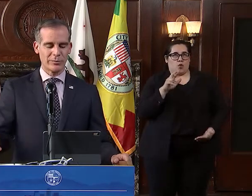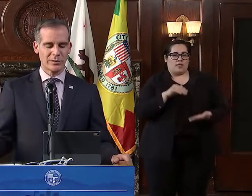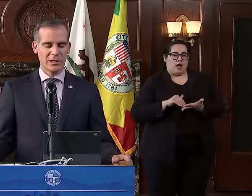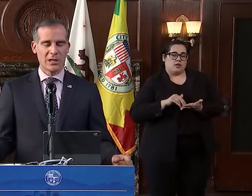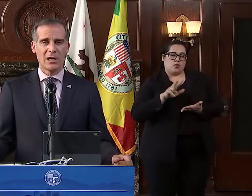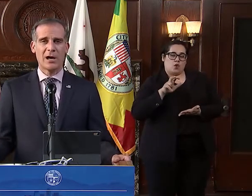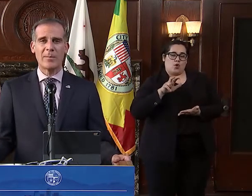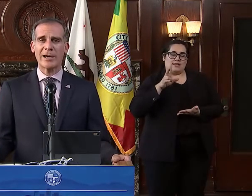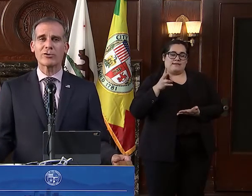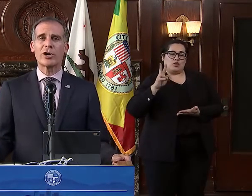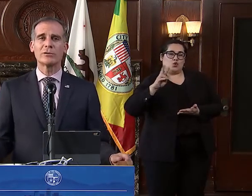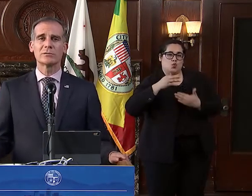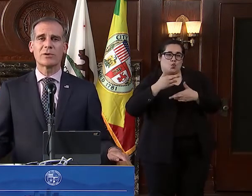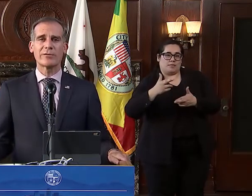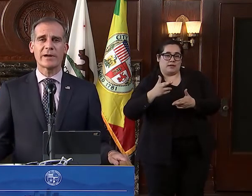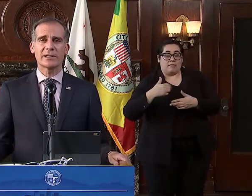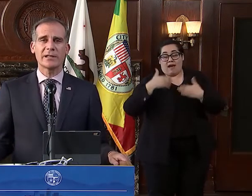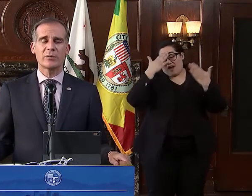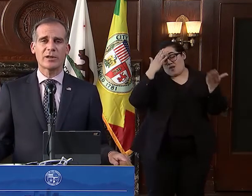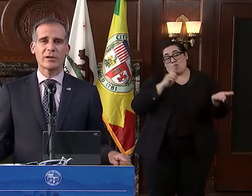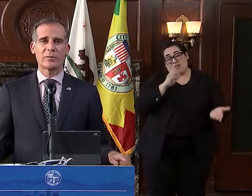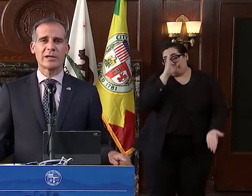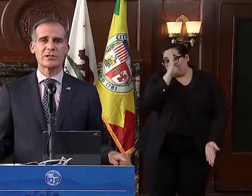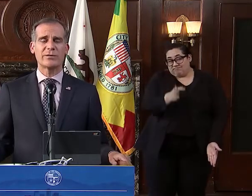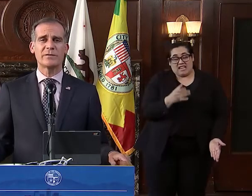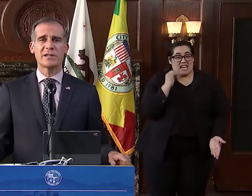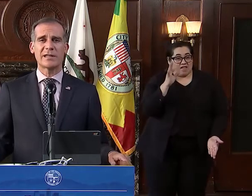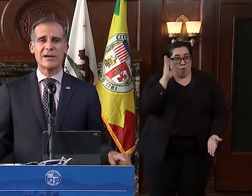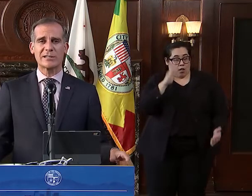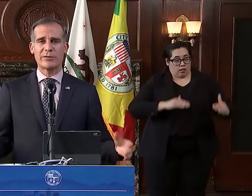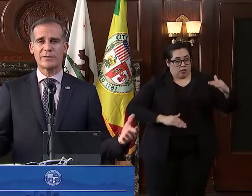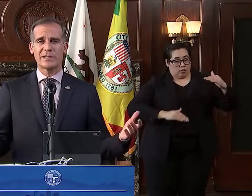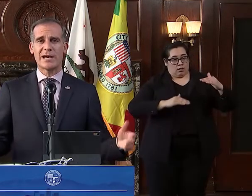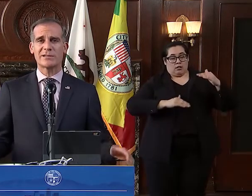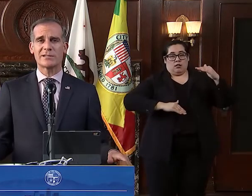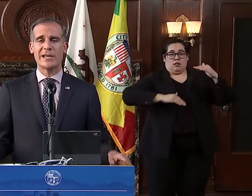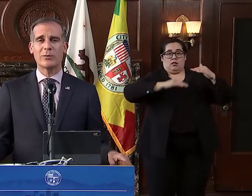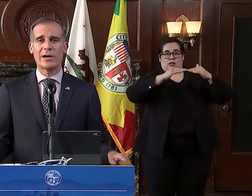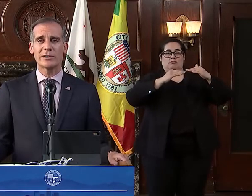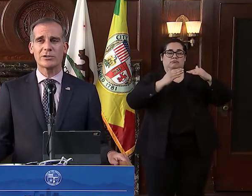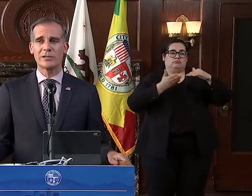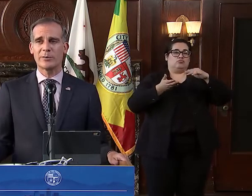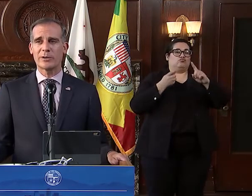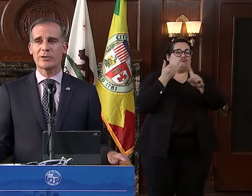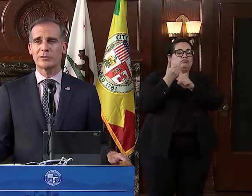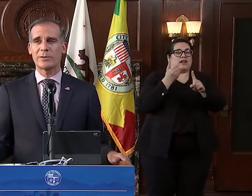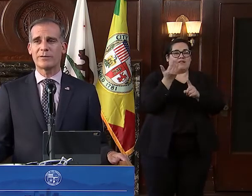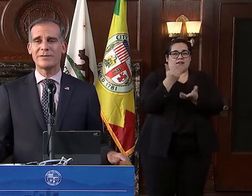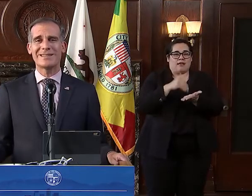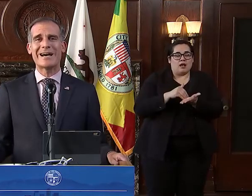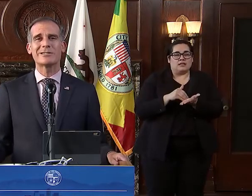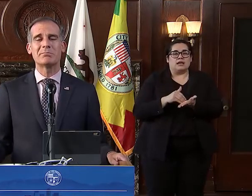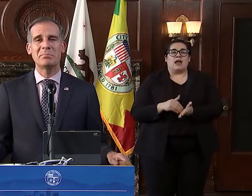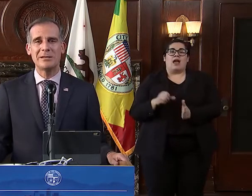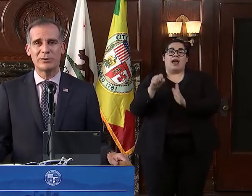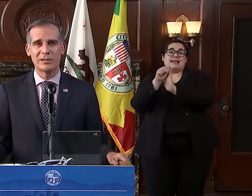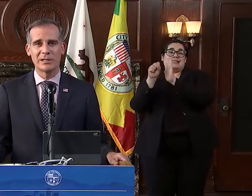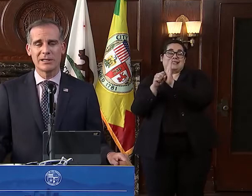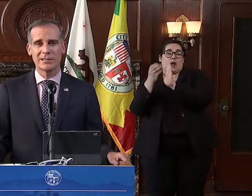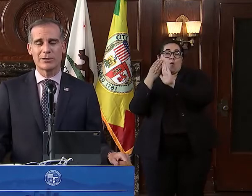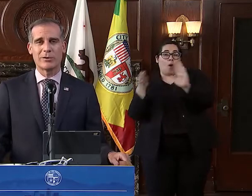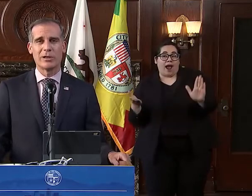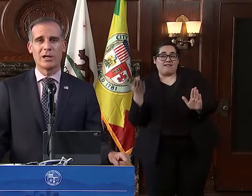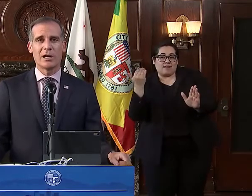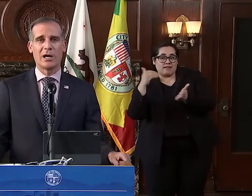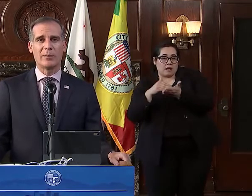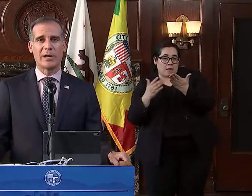3,372 rooms. I don't know, quite frankly, whether we'll get to 15,000. I know 15,000 statewide has certainly been one of the goals, but 15,000 people